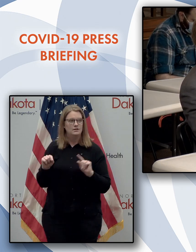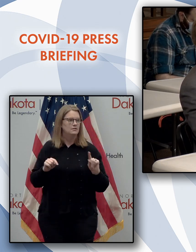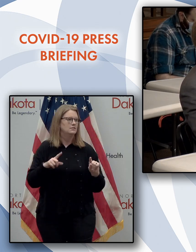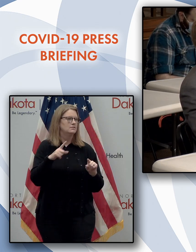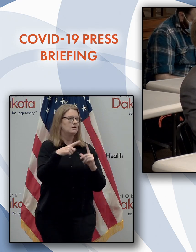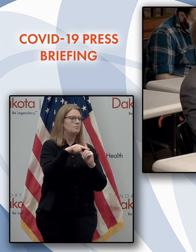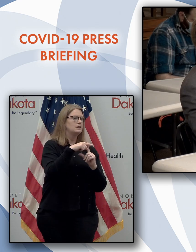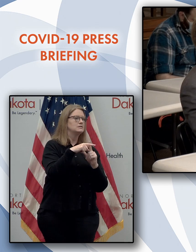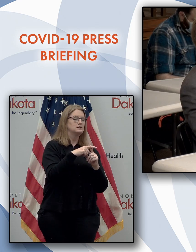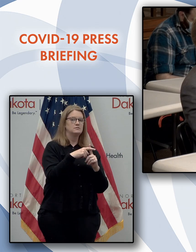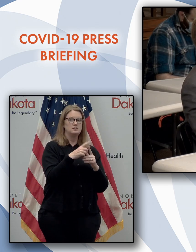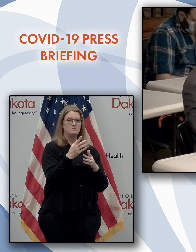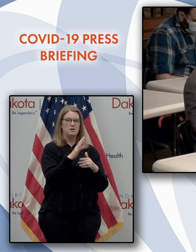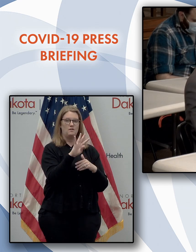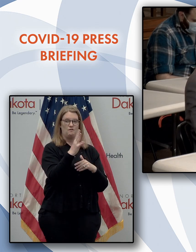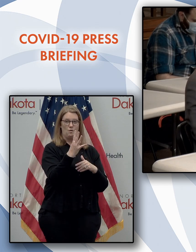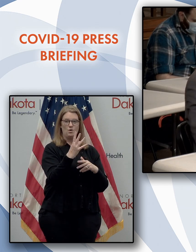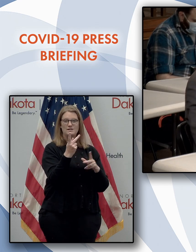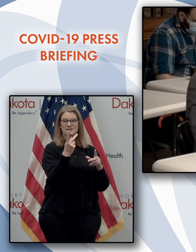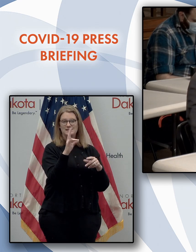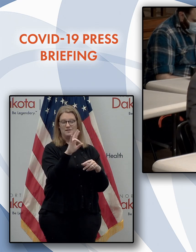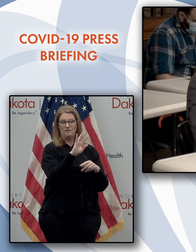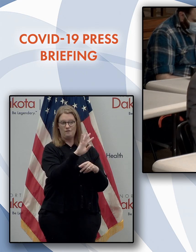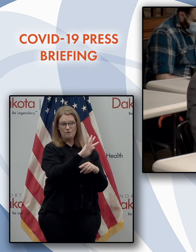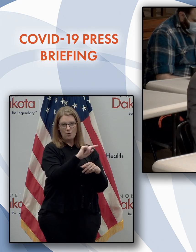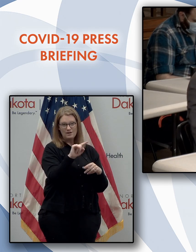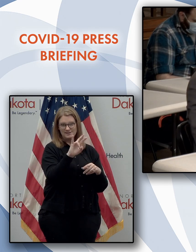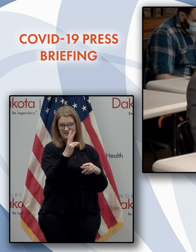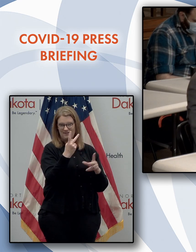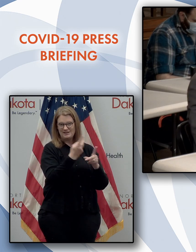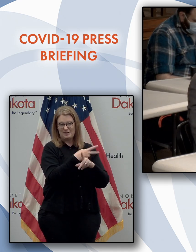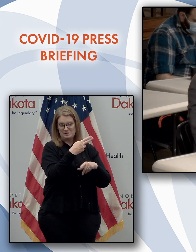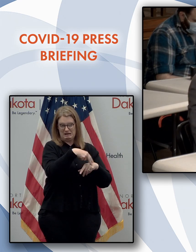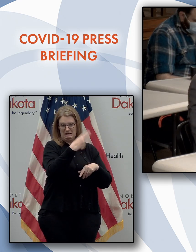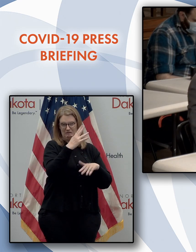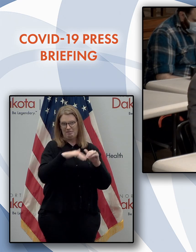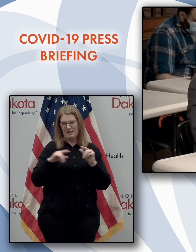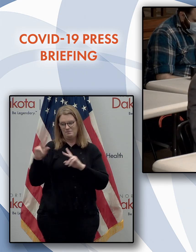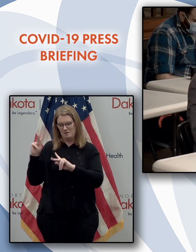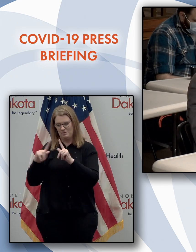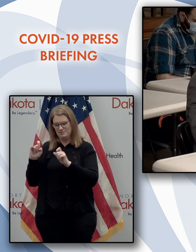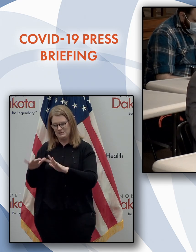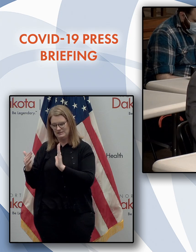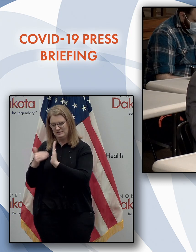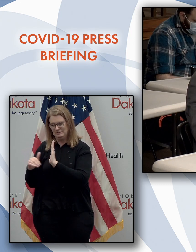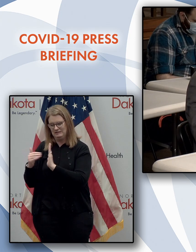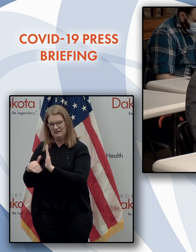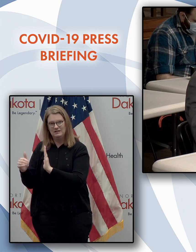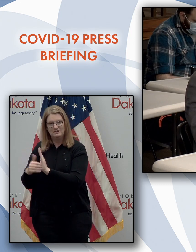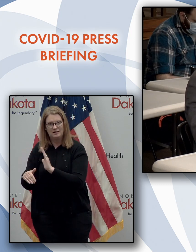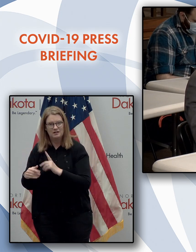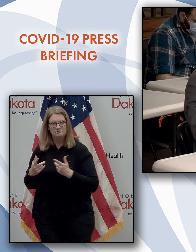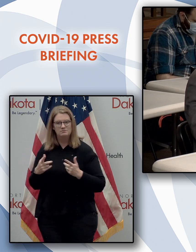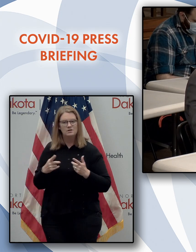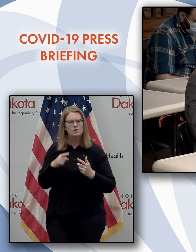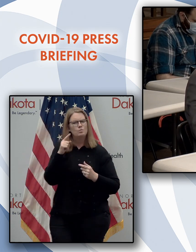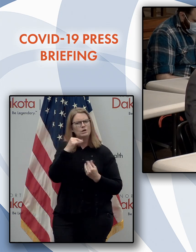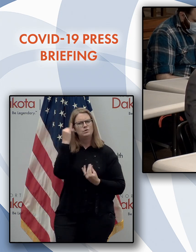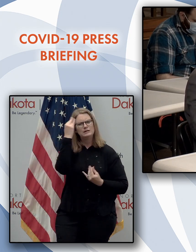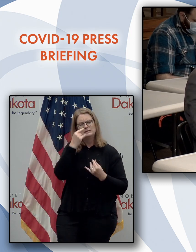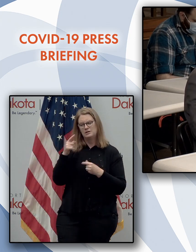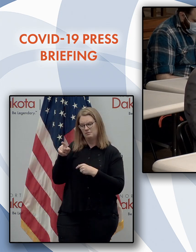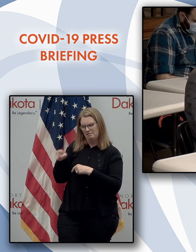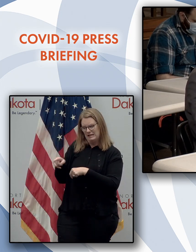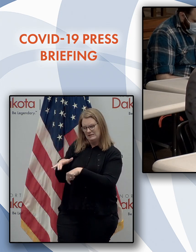somewhere between 4 to 7 times higher than the serial testing. Would you recommend slowing down on serial testing and putting the